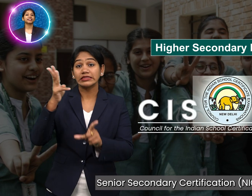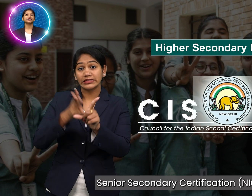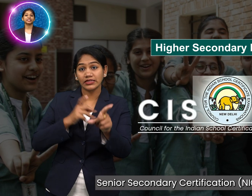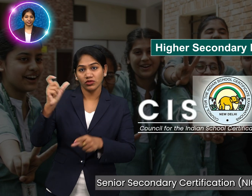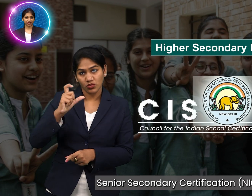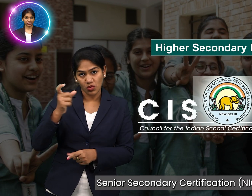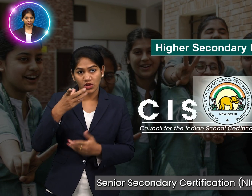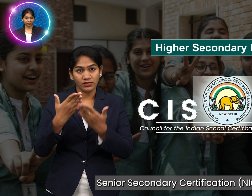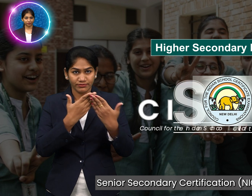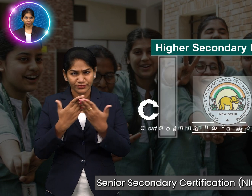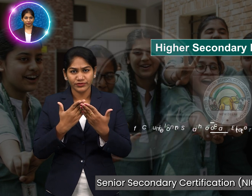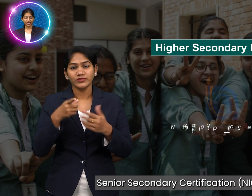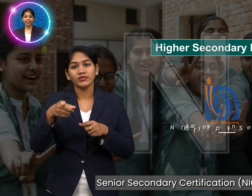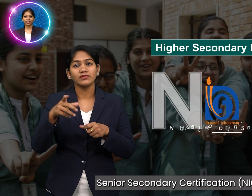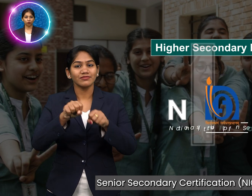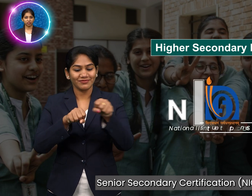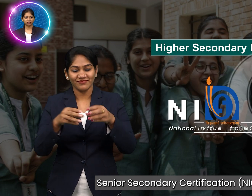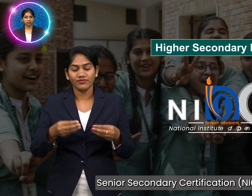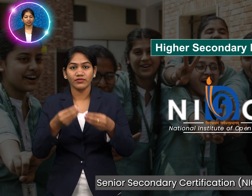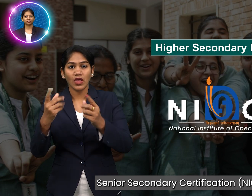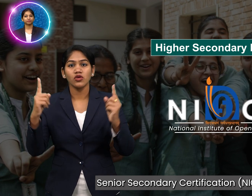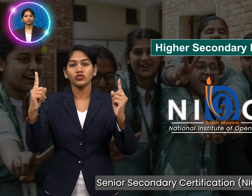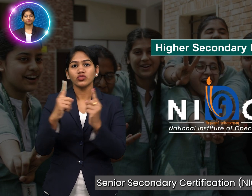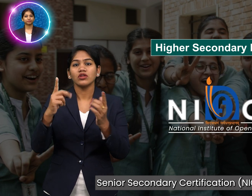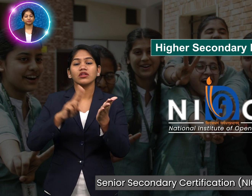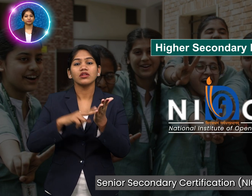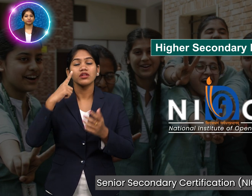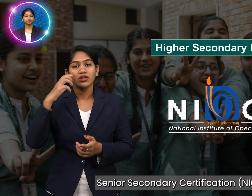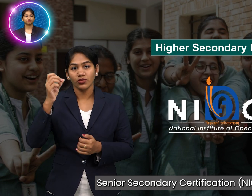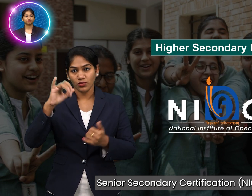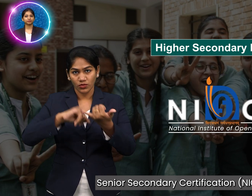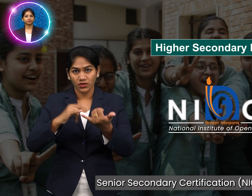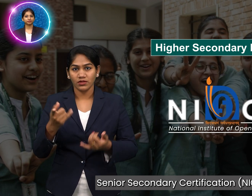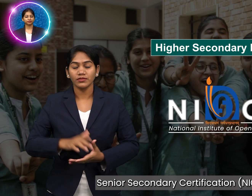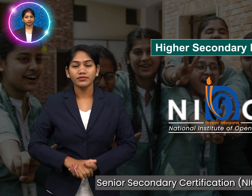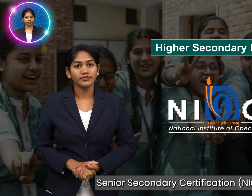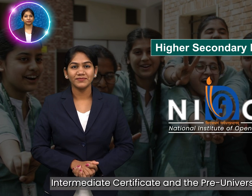Senior Secondary Certification NIOS,